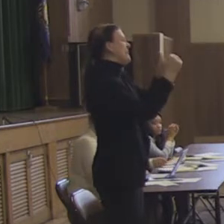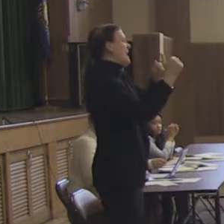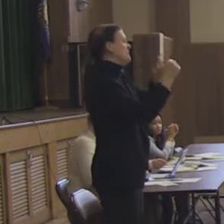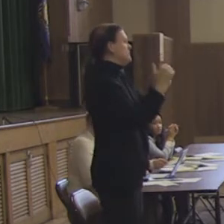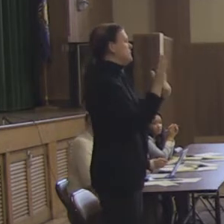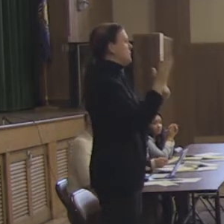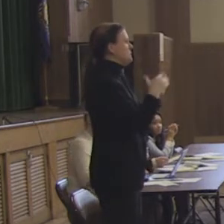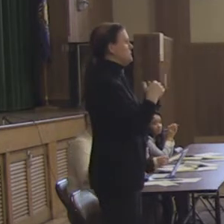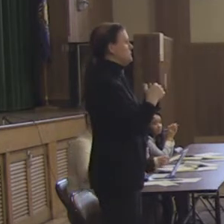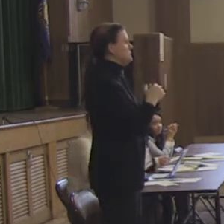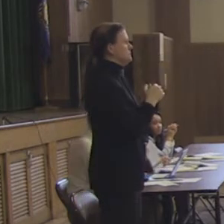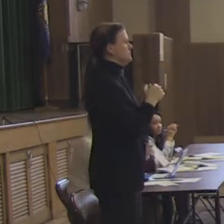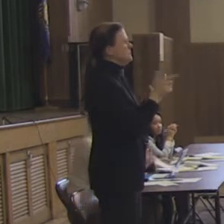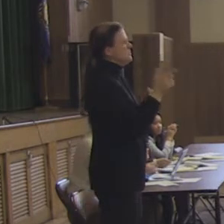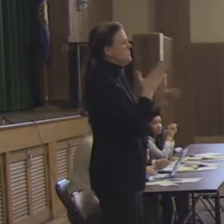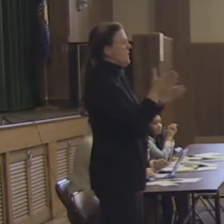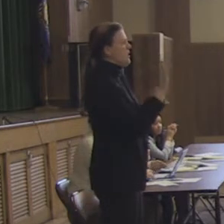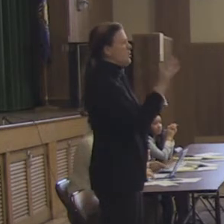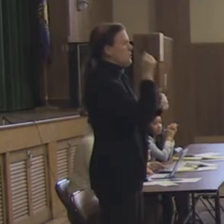Oh.